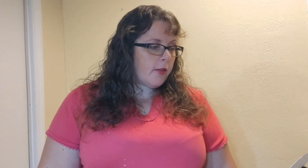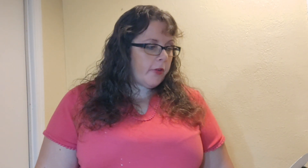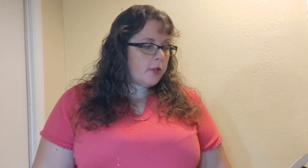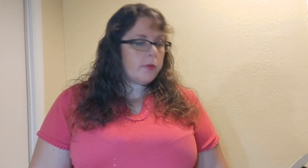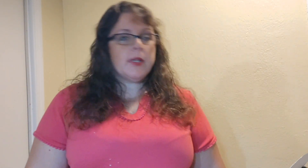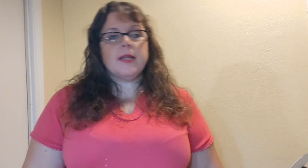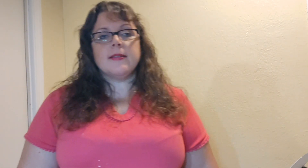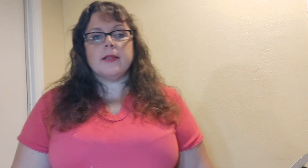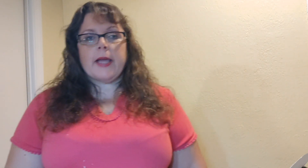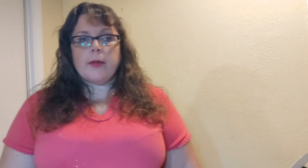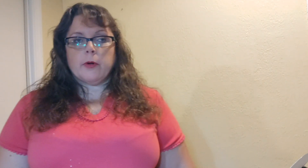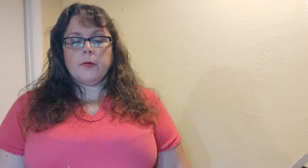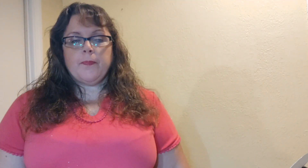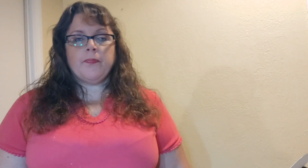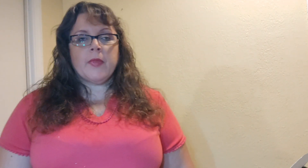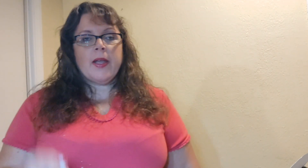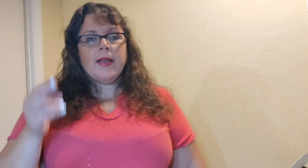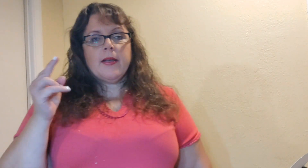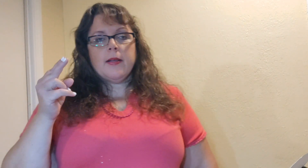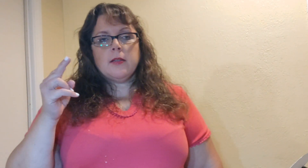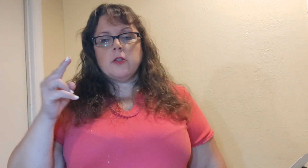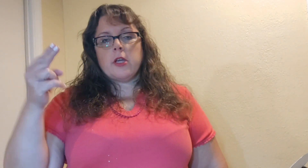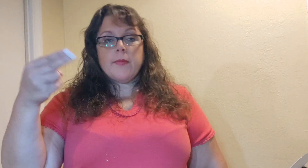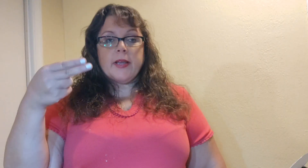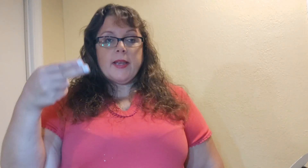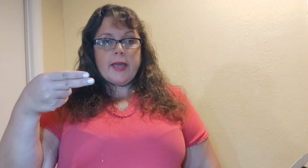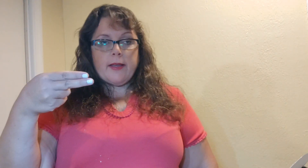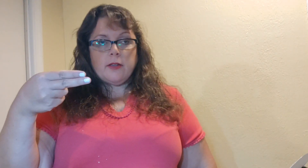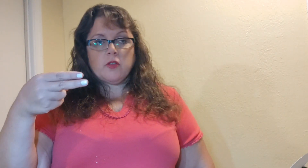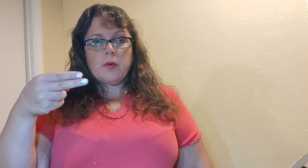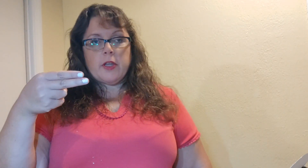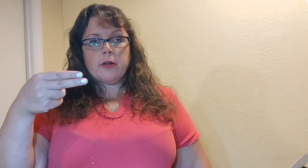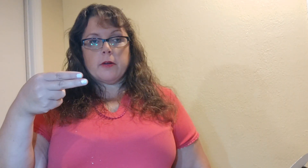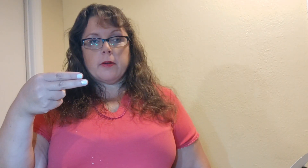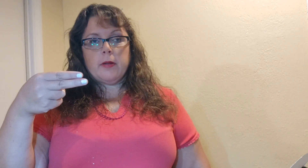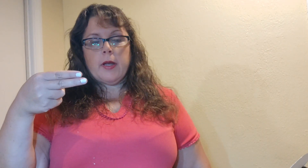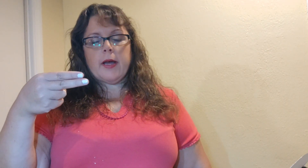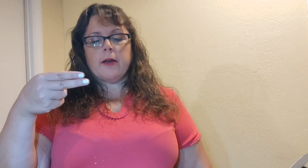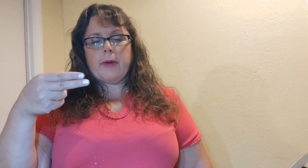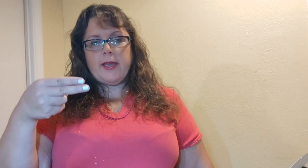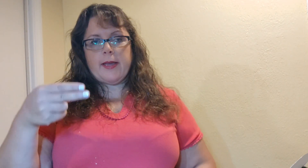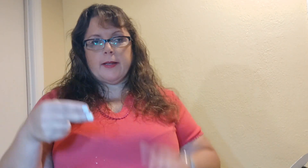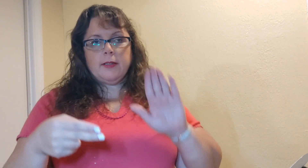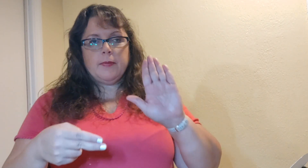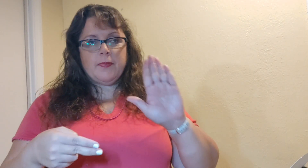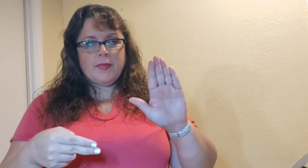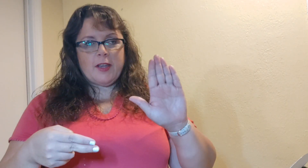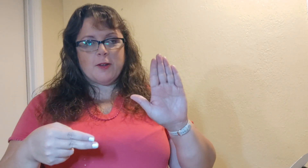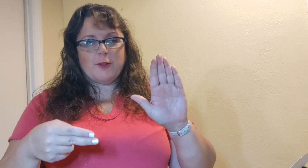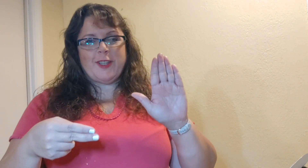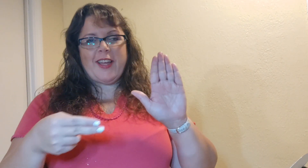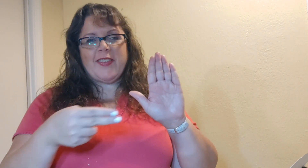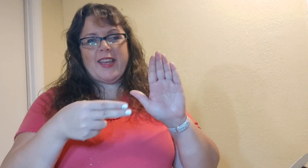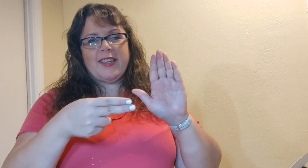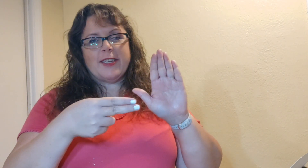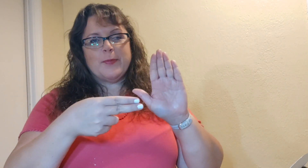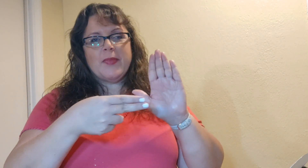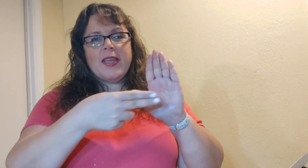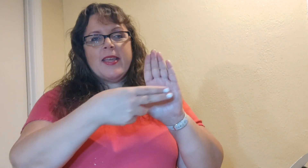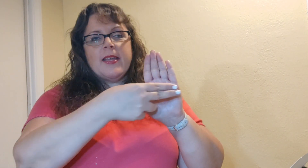the first one is label. So you make an H with your right hand and hold your left hand up.